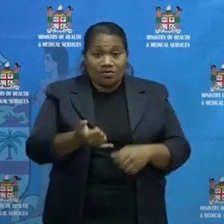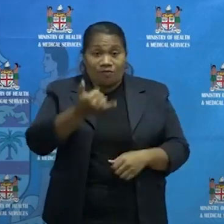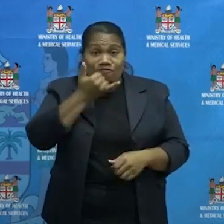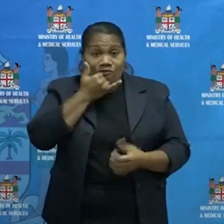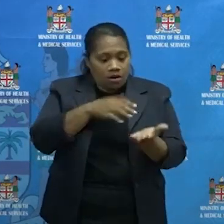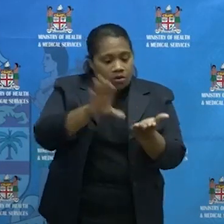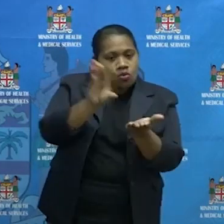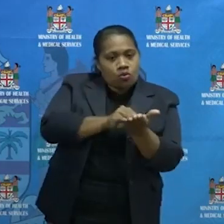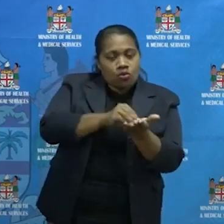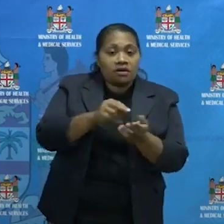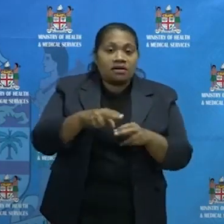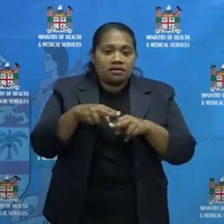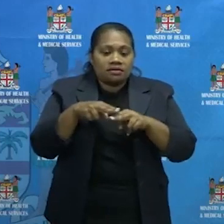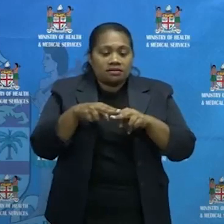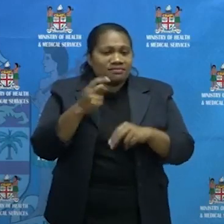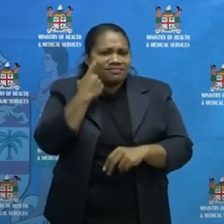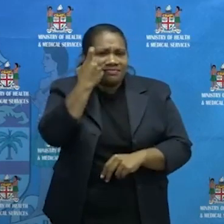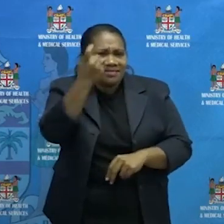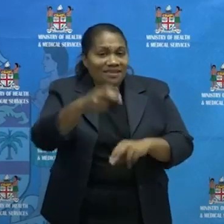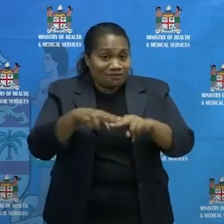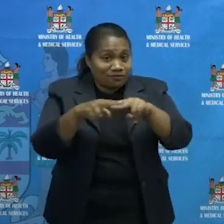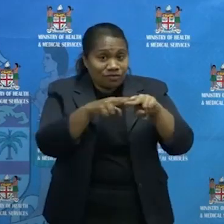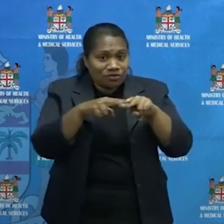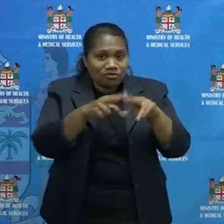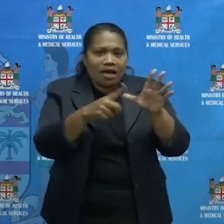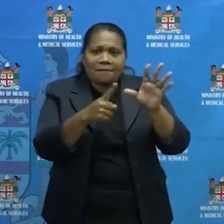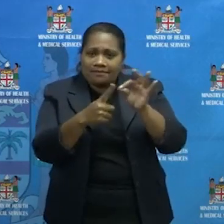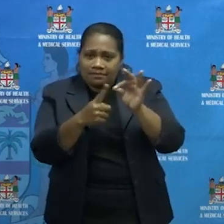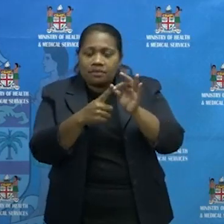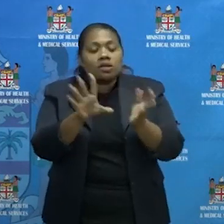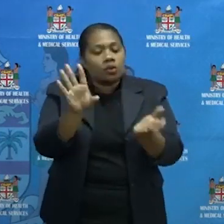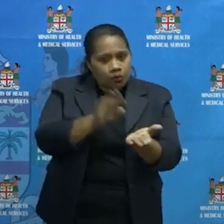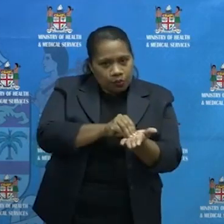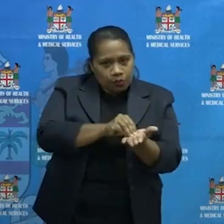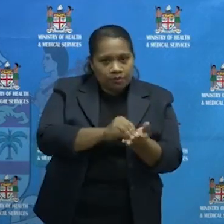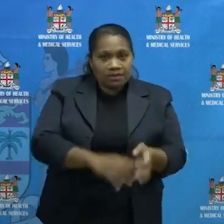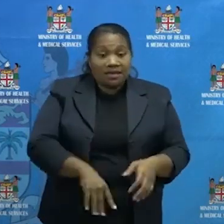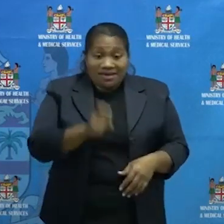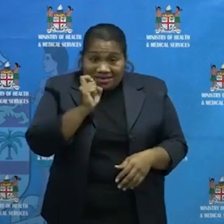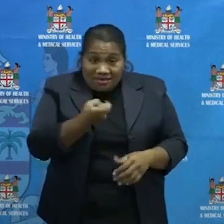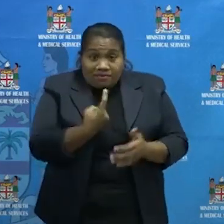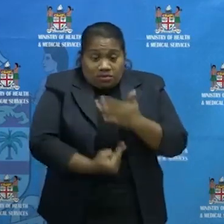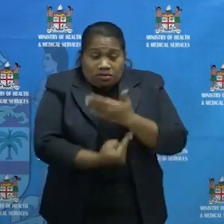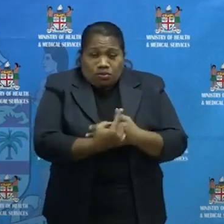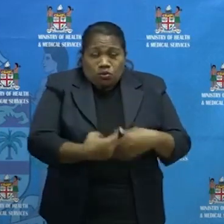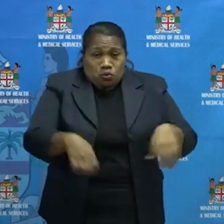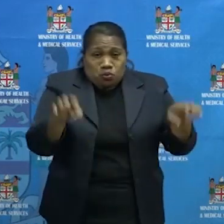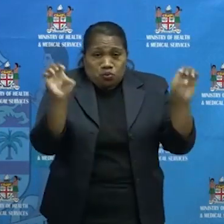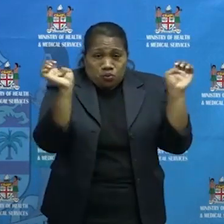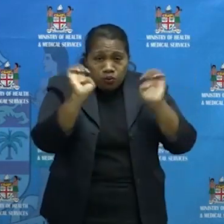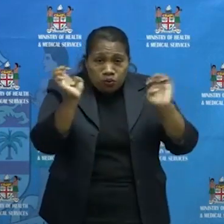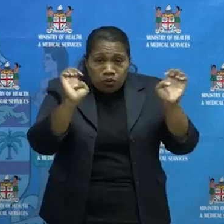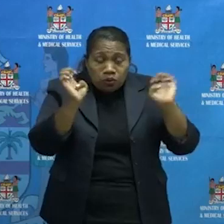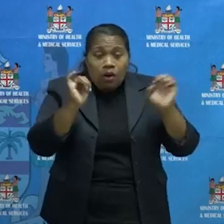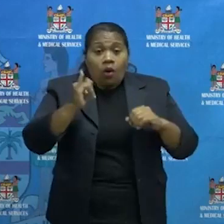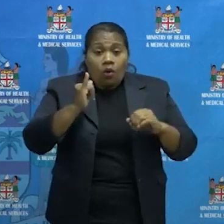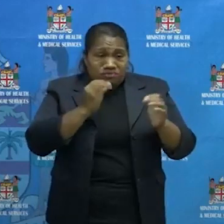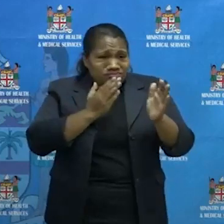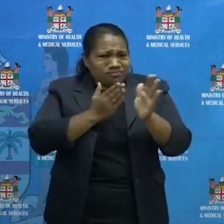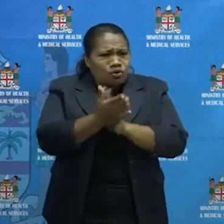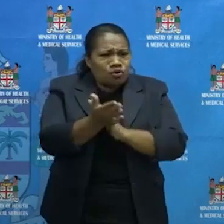on. If you've traveled for an emergency, for your employment, or to access an essential